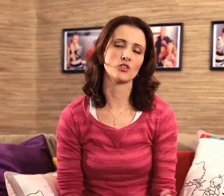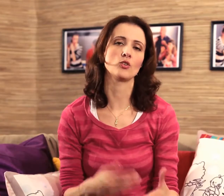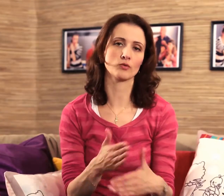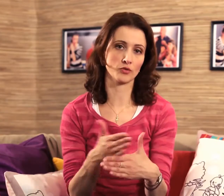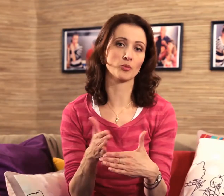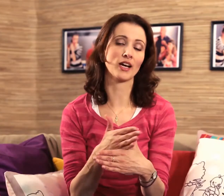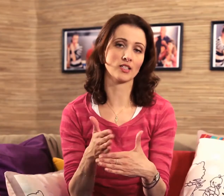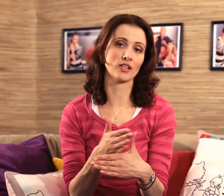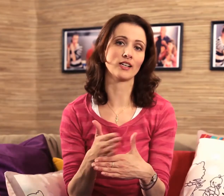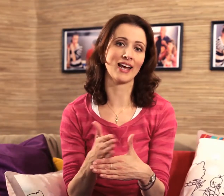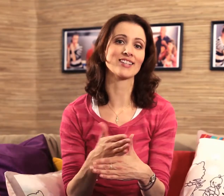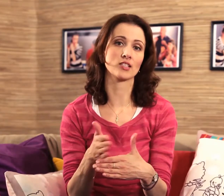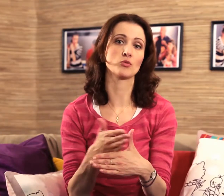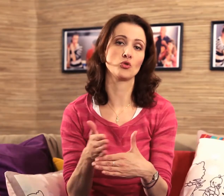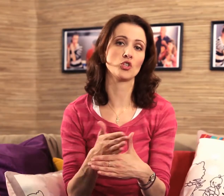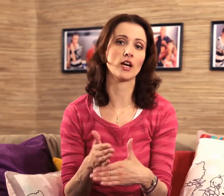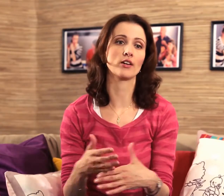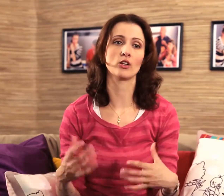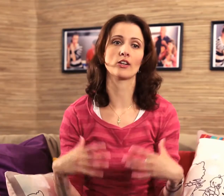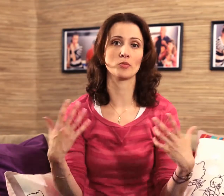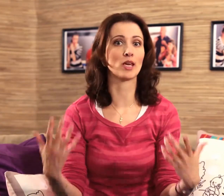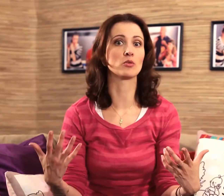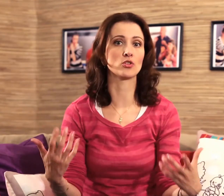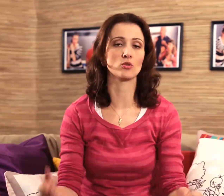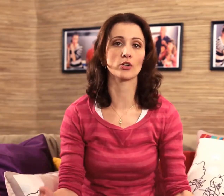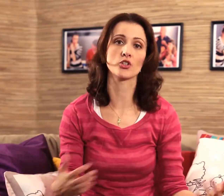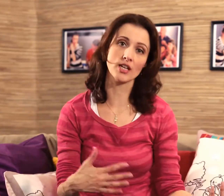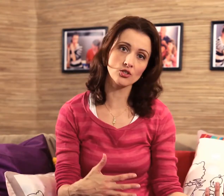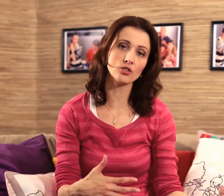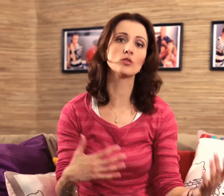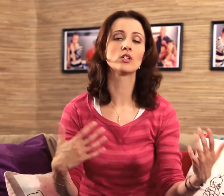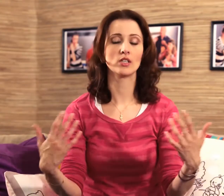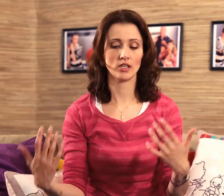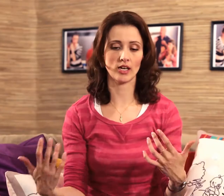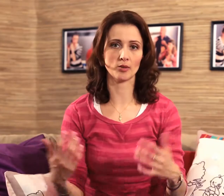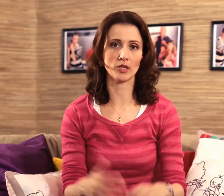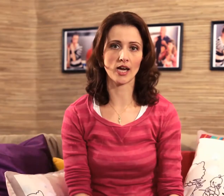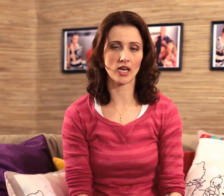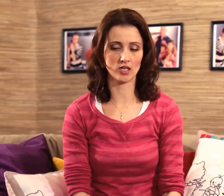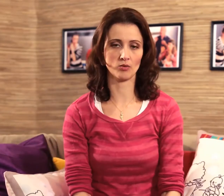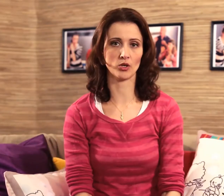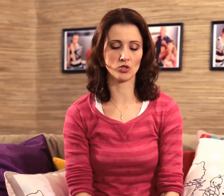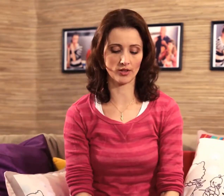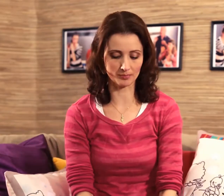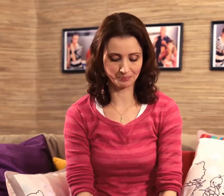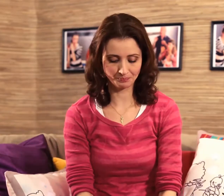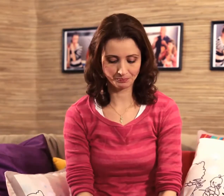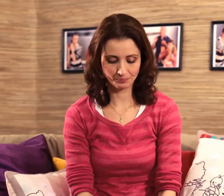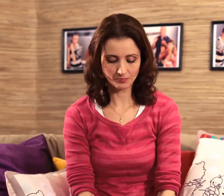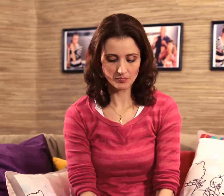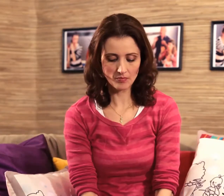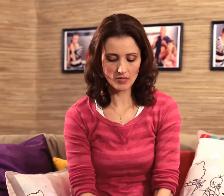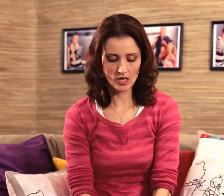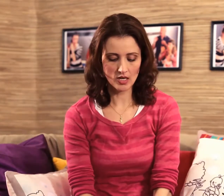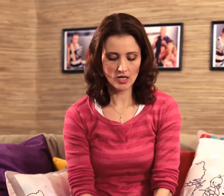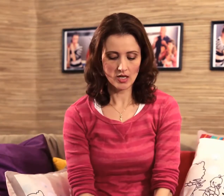you can revert back to that and ask them to share, and they'll actually be able to understand you and apply what you taught them.